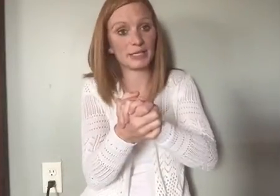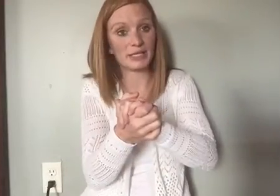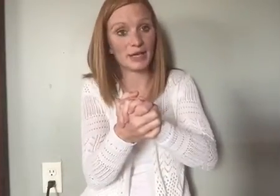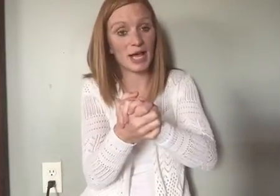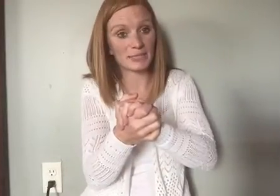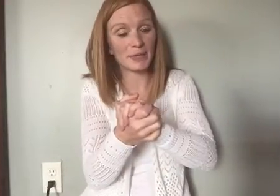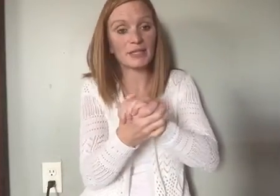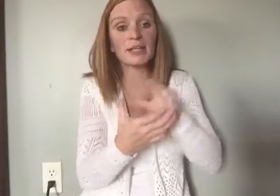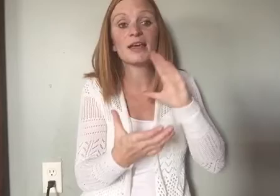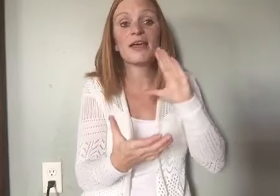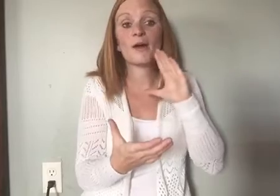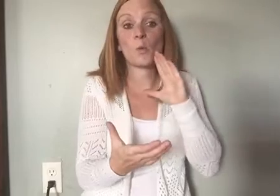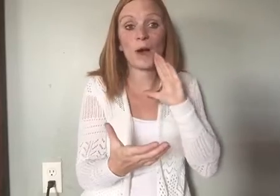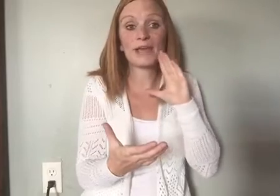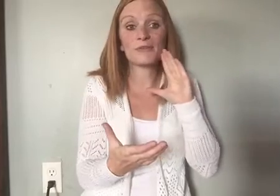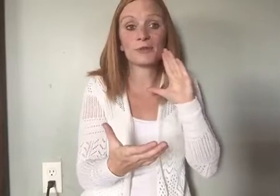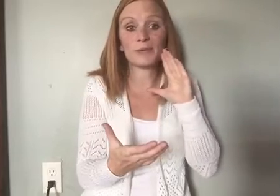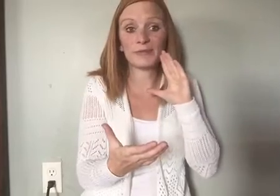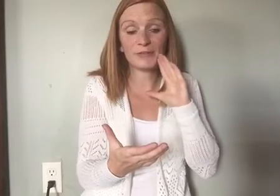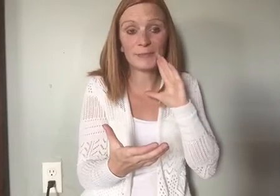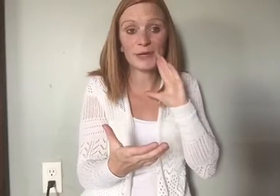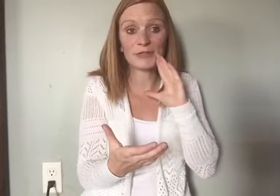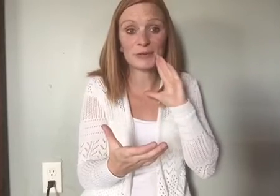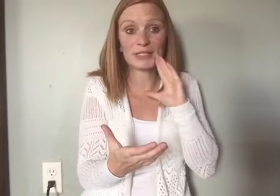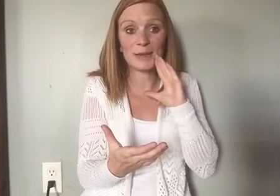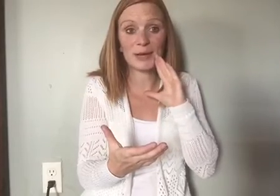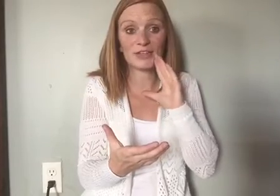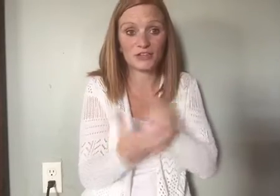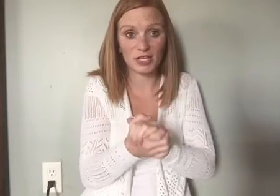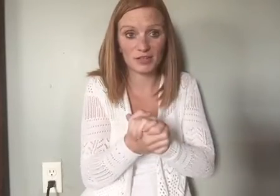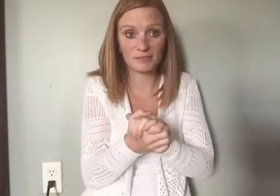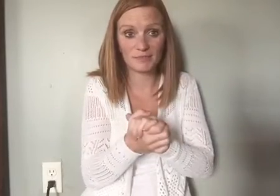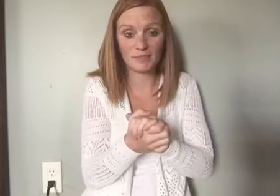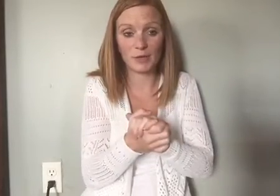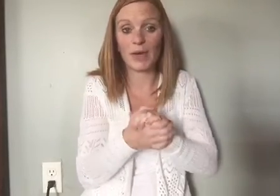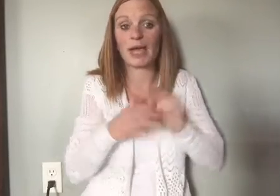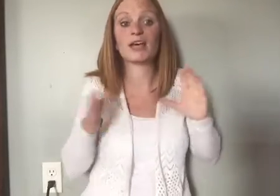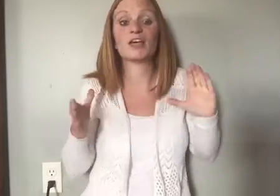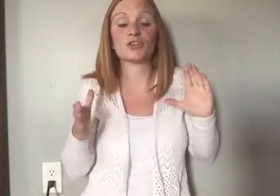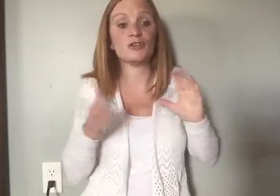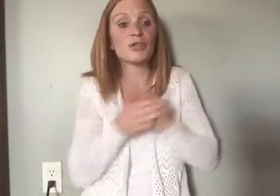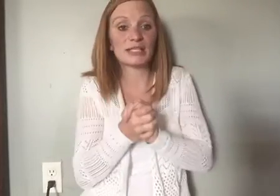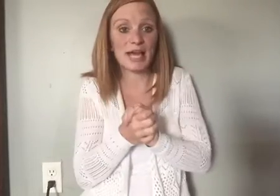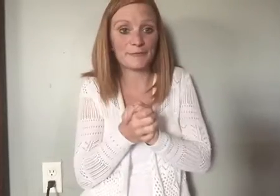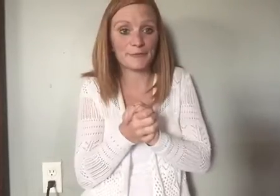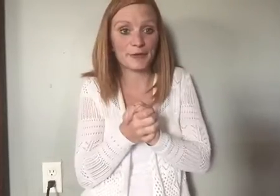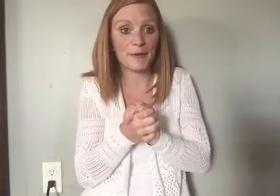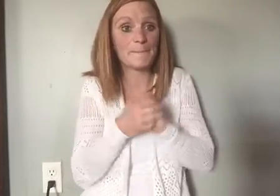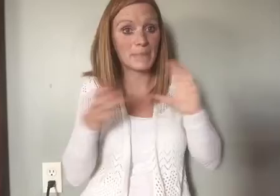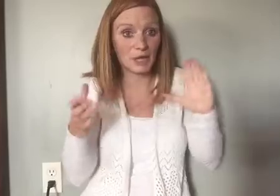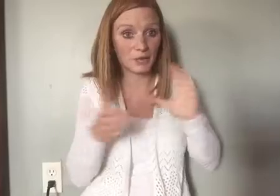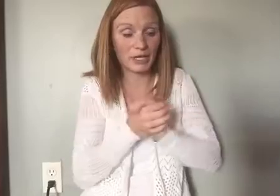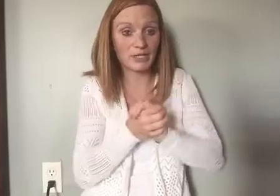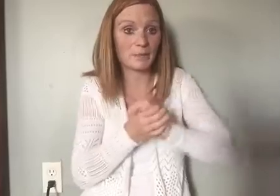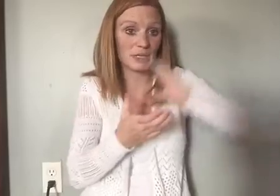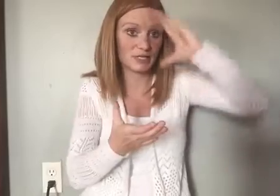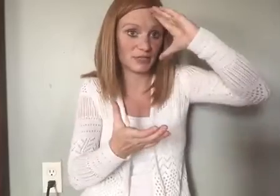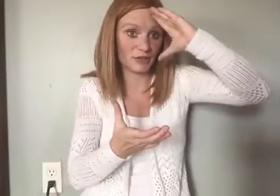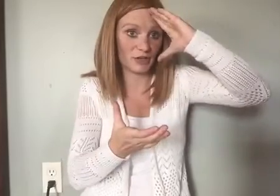be husband. Wife would be a female, so it's down by the chin. Okay? So you do that sign for married, but it's either